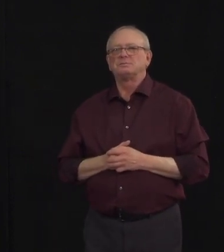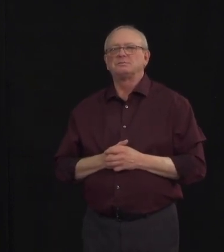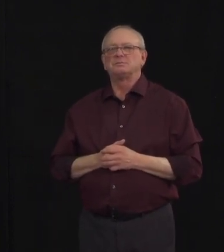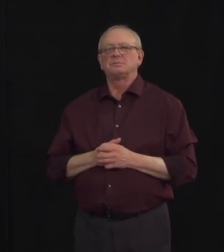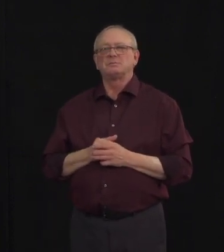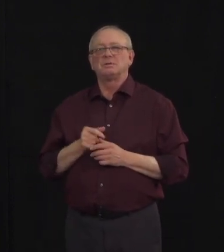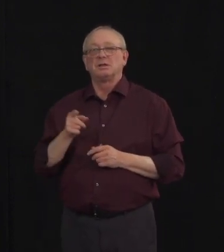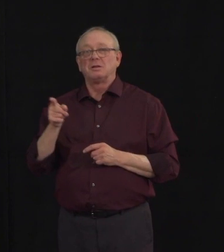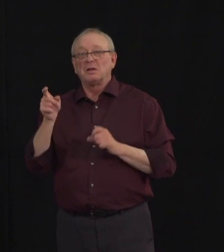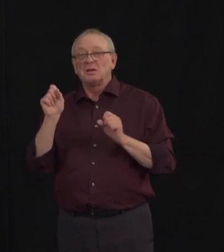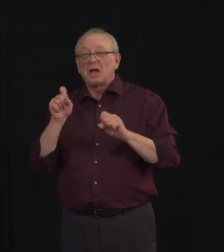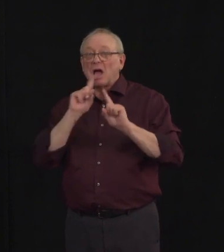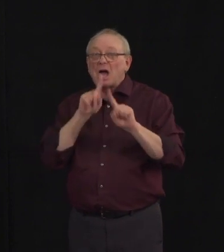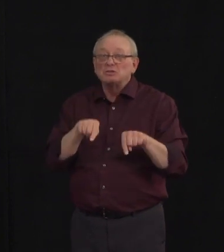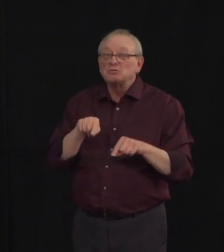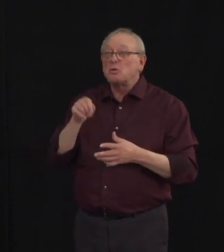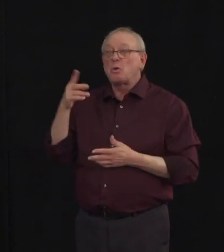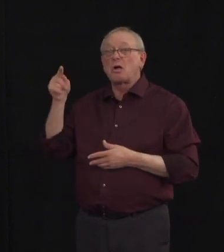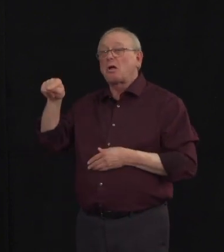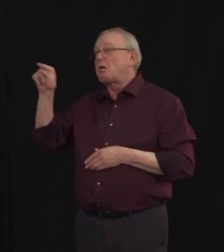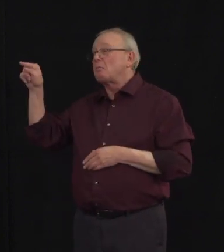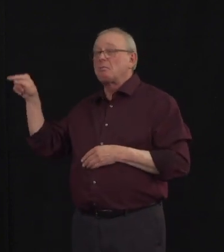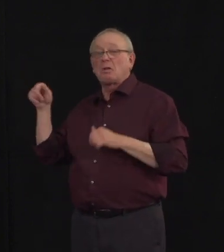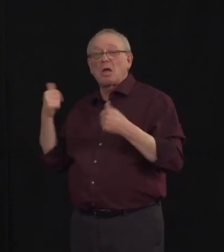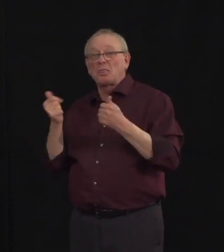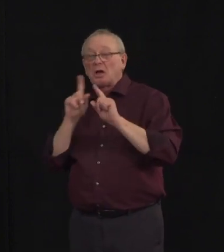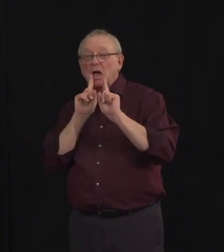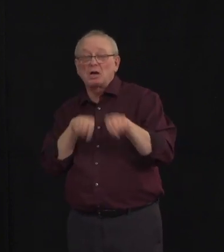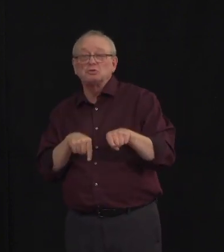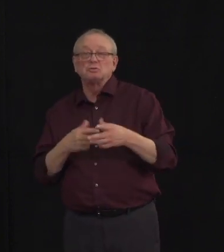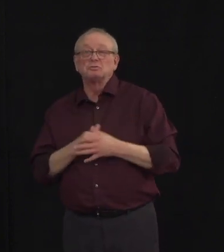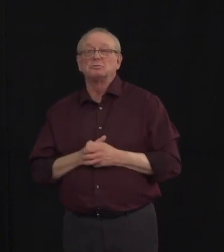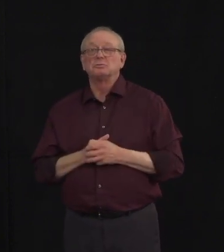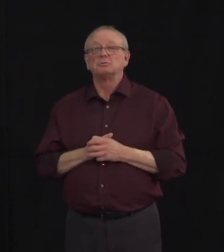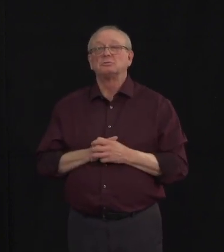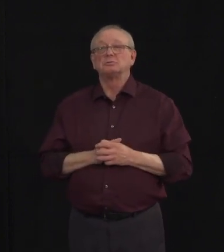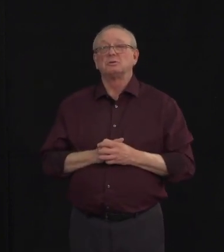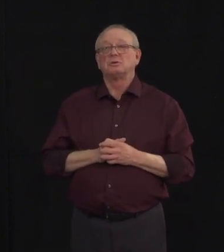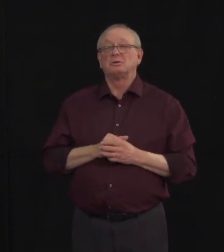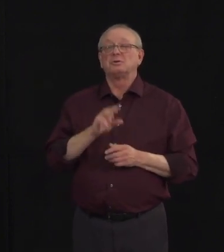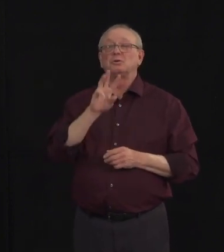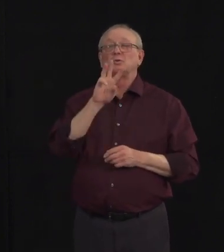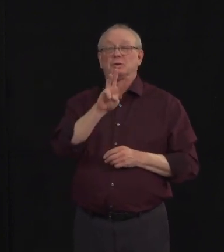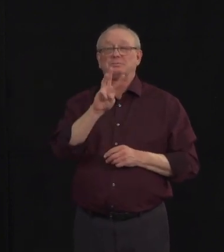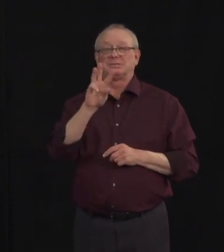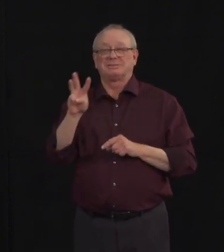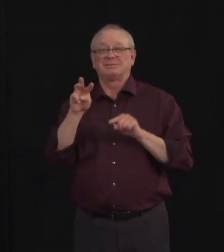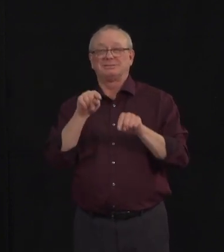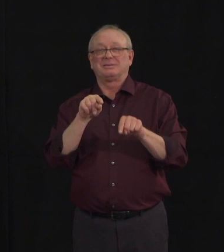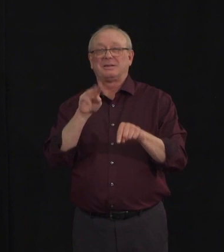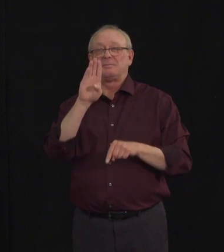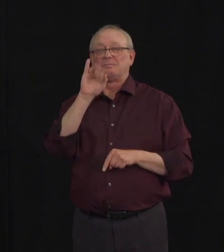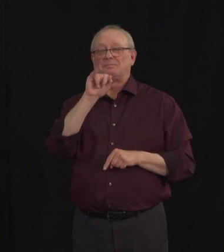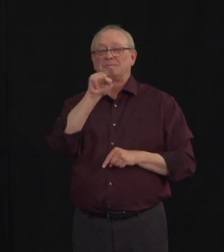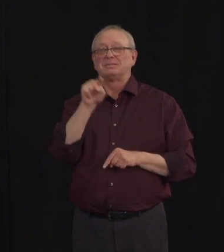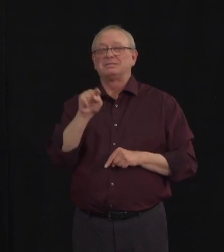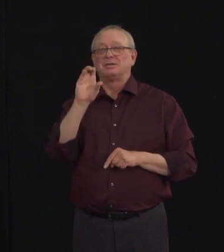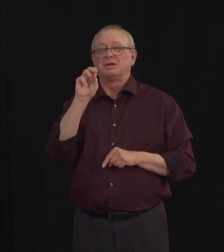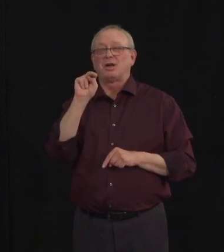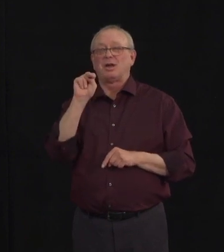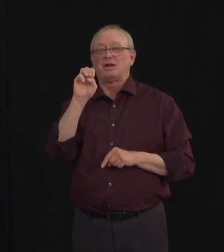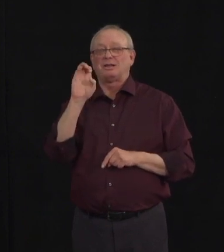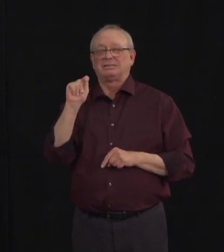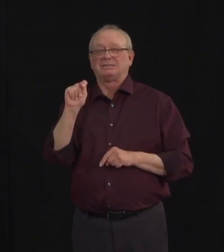in, again, looking at the Alberta Biz Connect under retail, there's nothing specifying shopping malls.